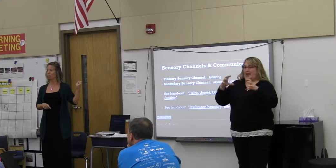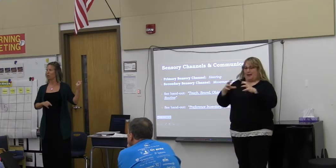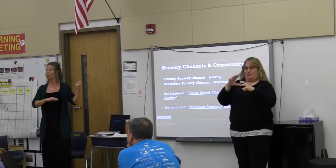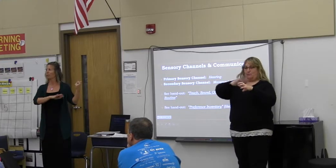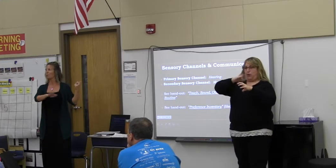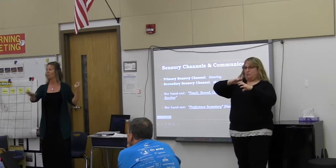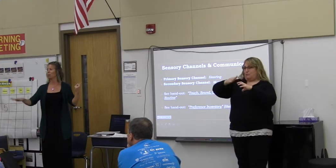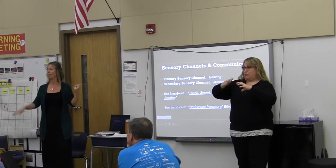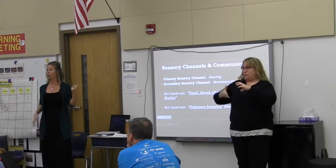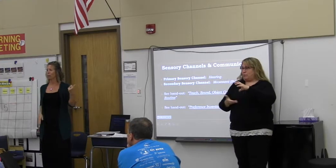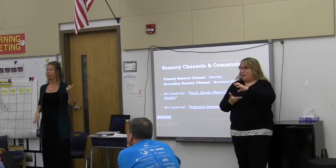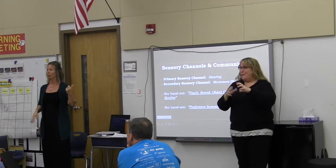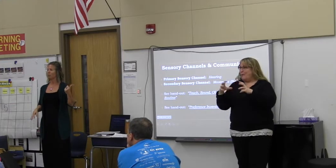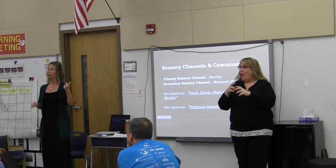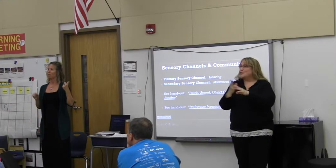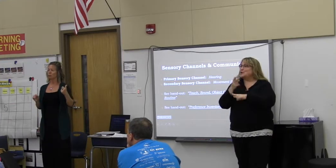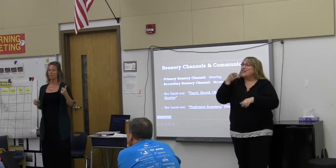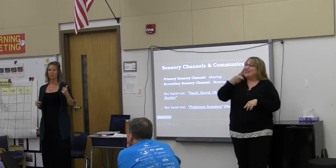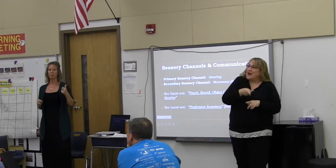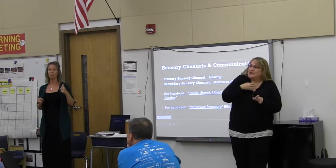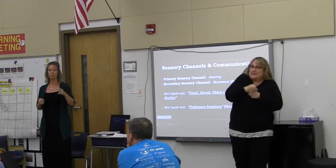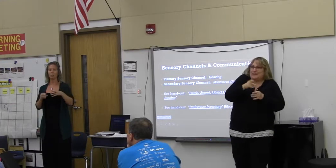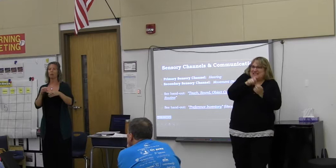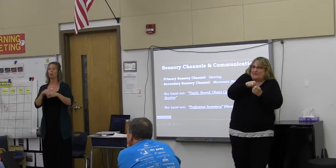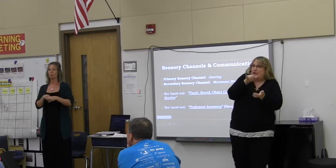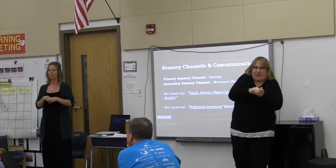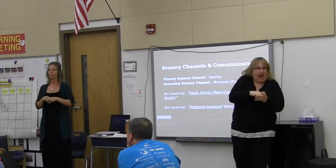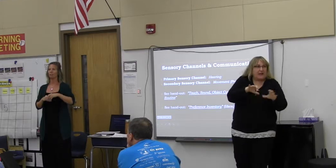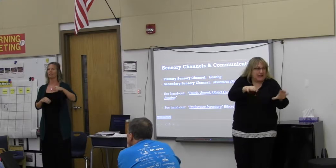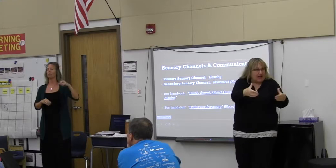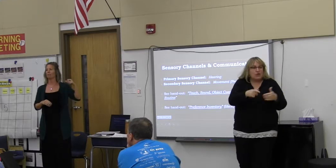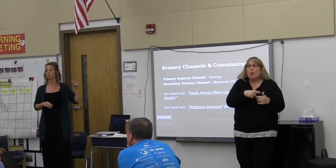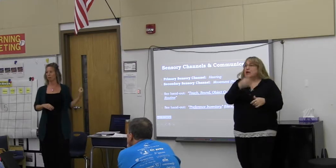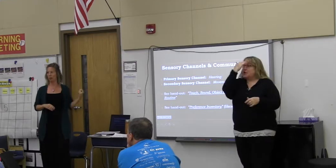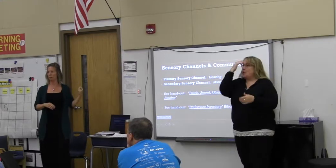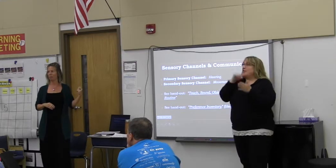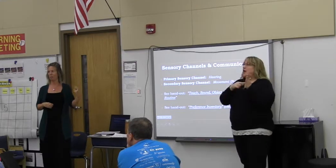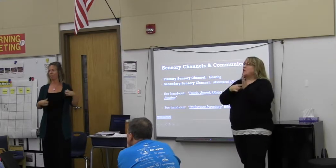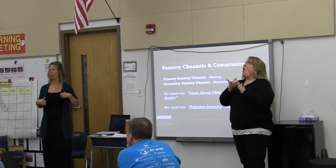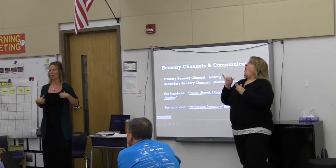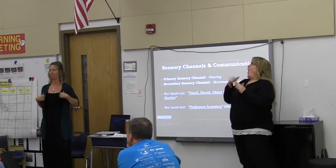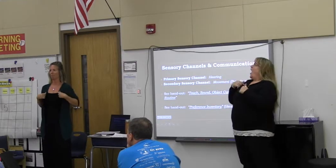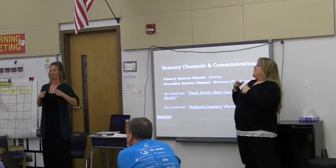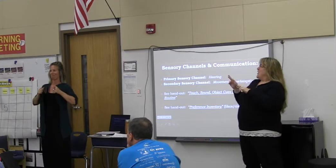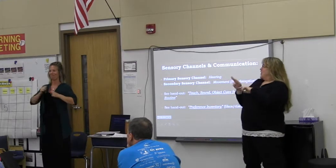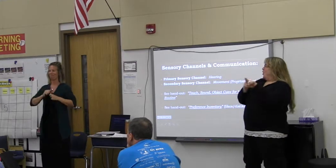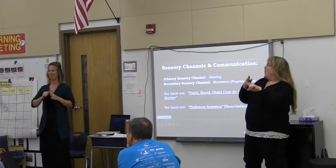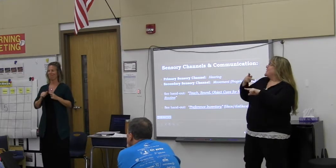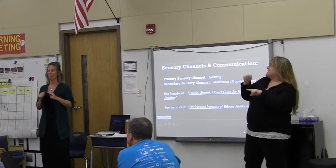OT room, where he doesn't do it anywhere else. So to him, he knows, oh, this is going to represent where I'm getting ready to go.